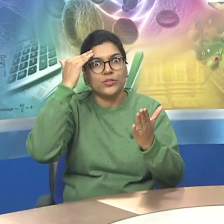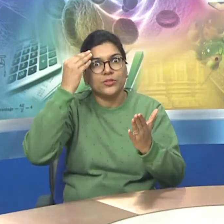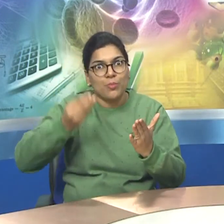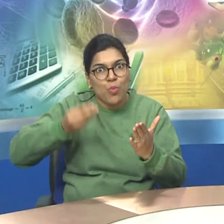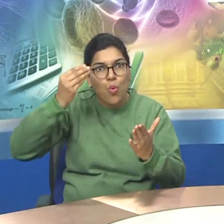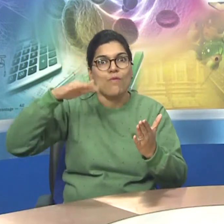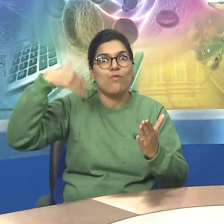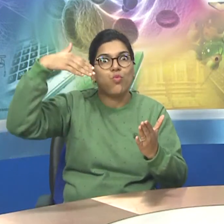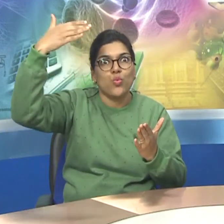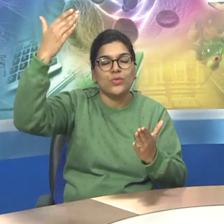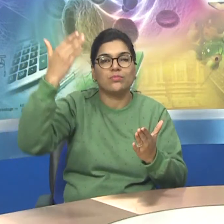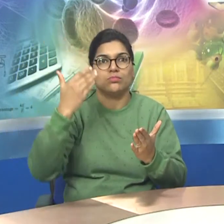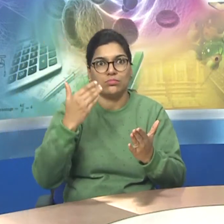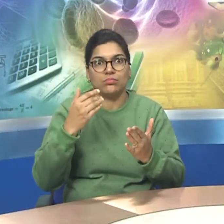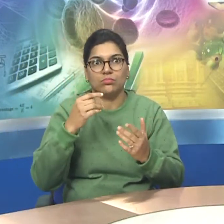It means improve the quality.